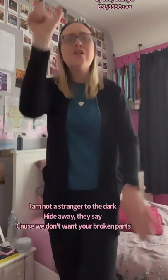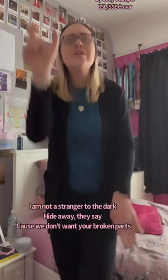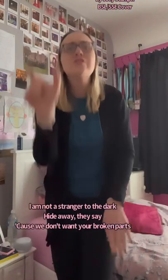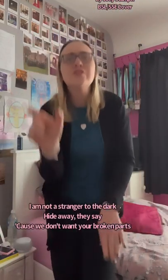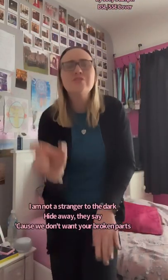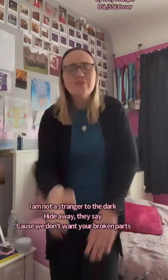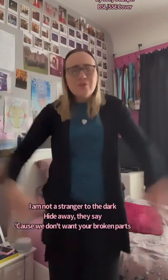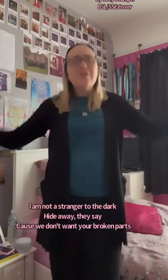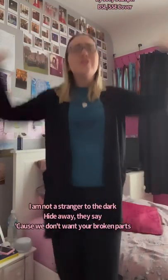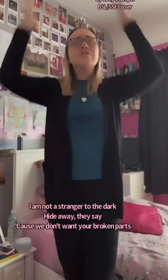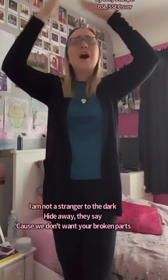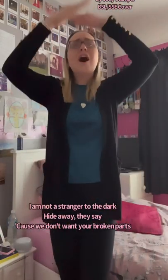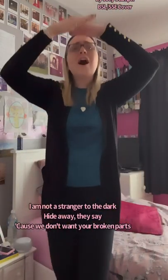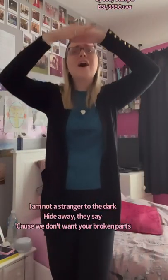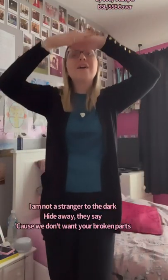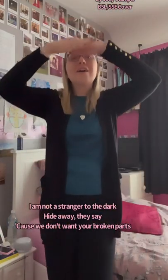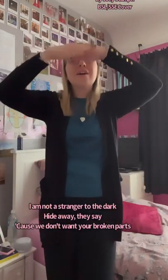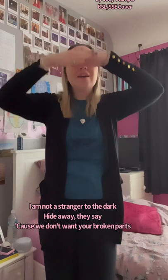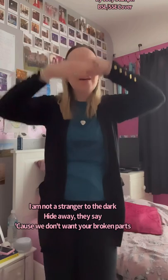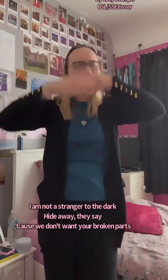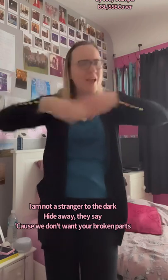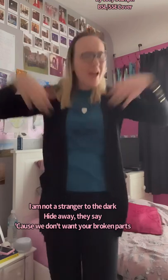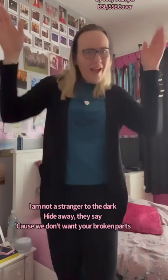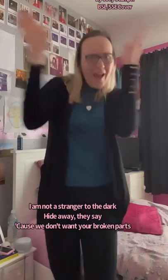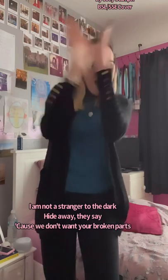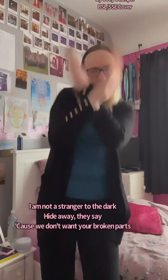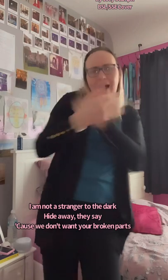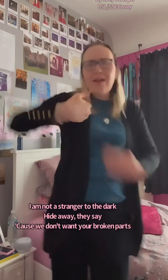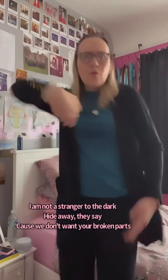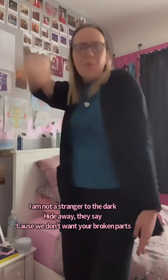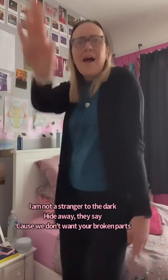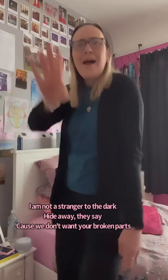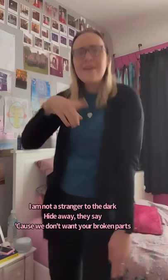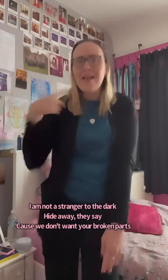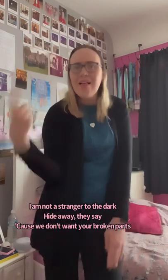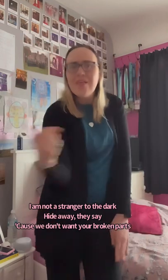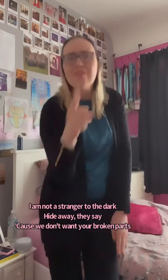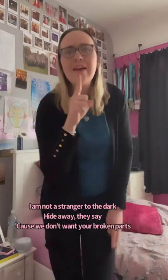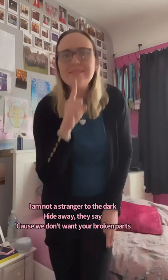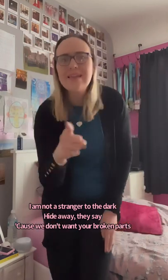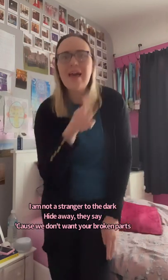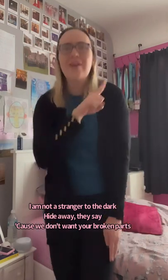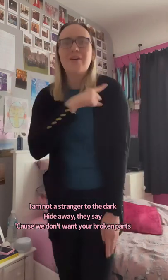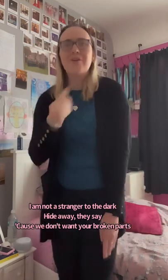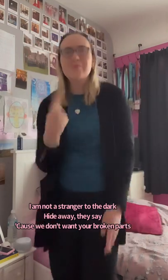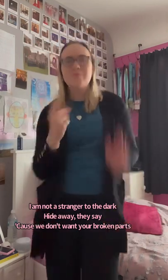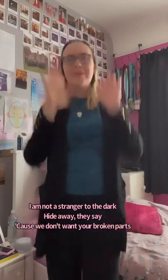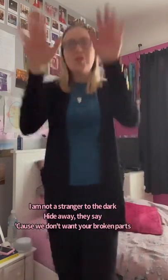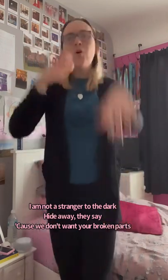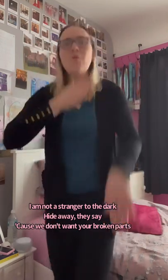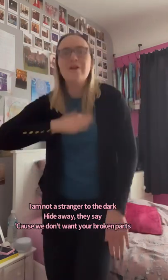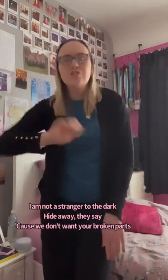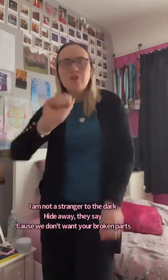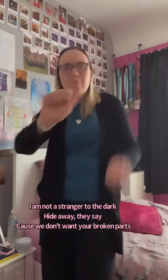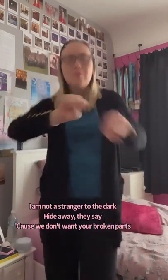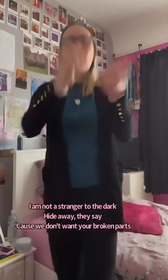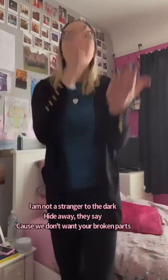not a stranger to the dark. Hide away, they say, 'cause we don't want your